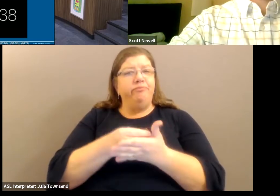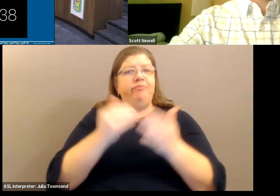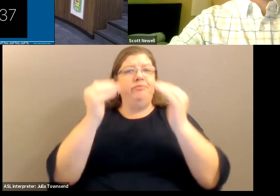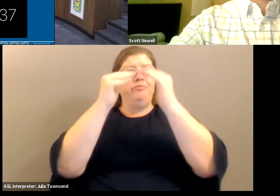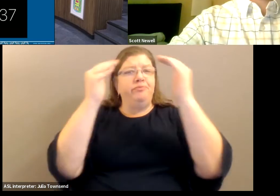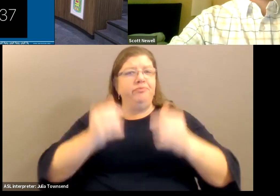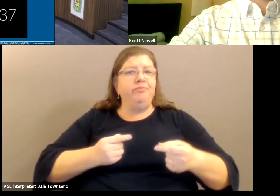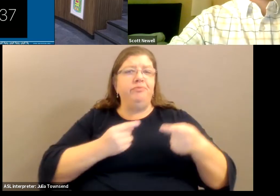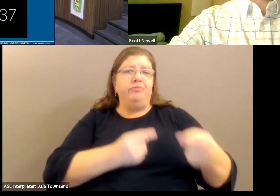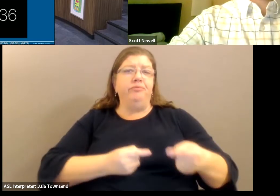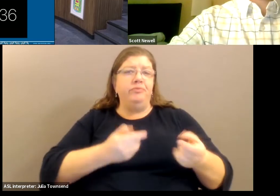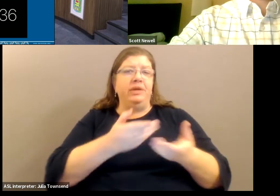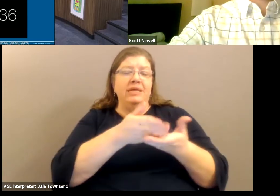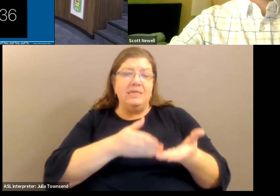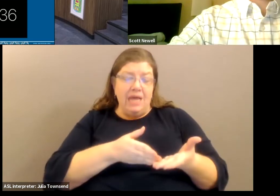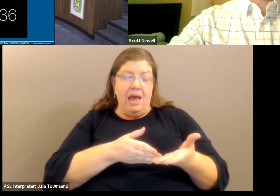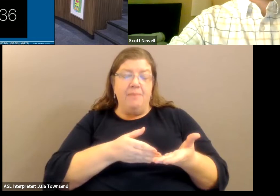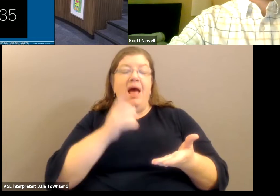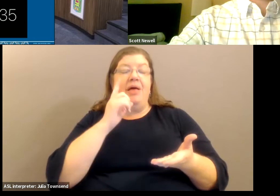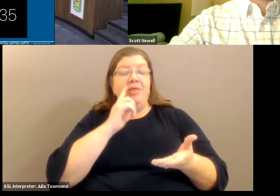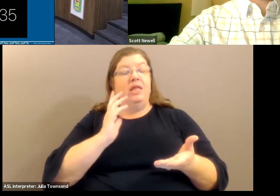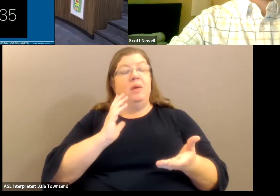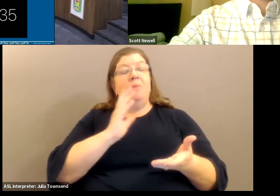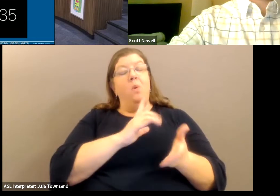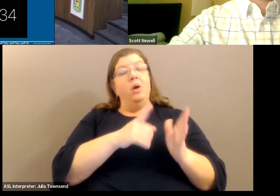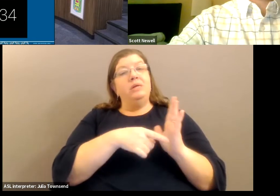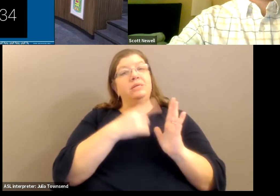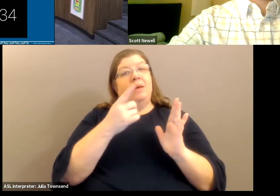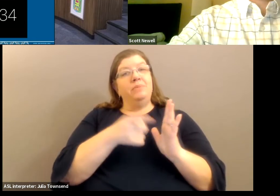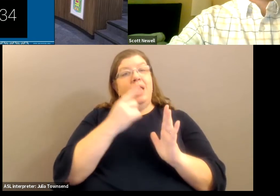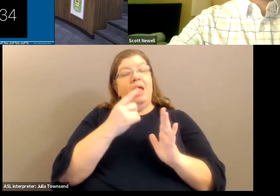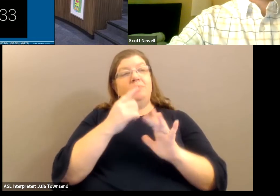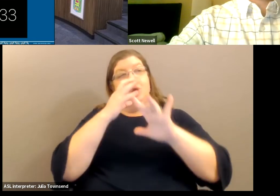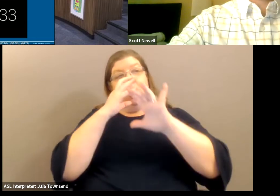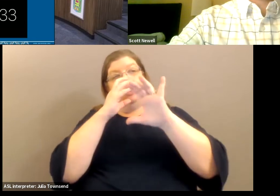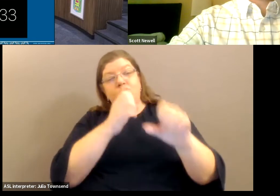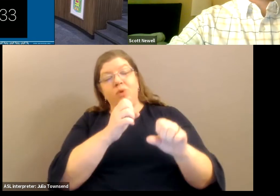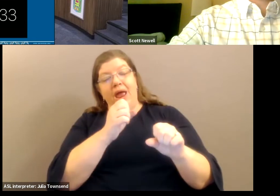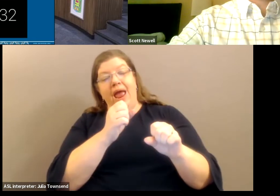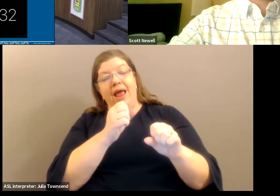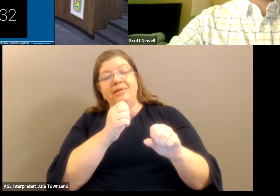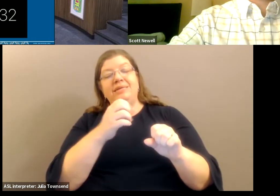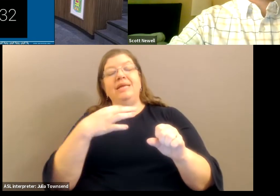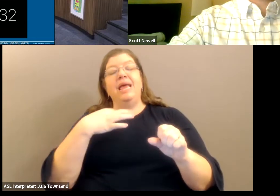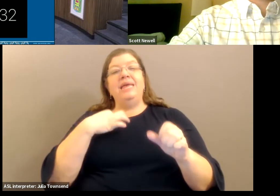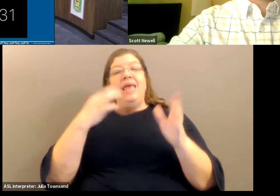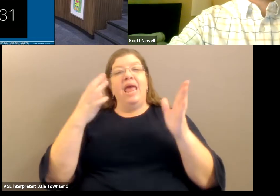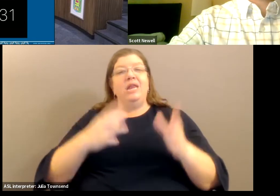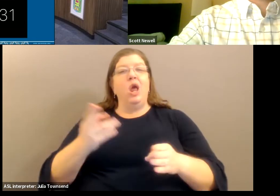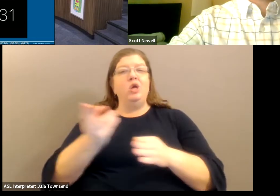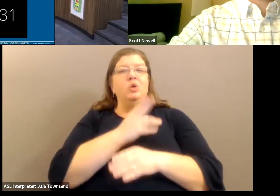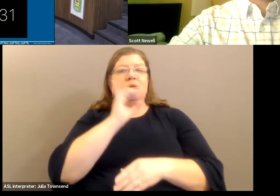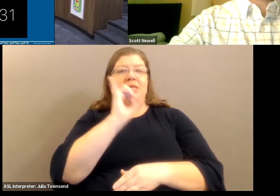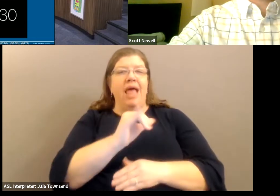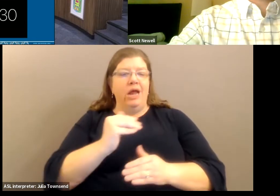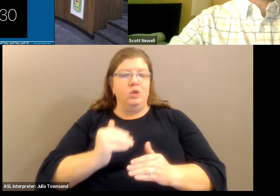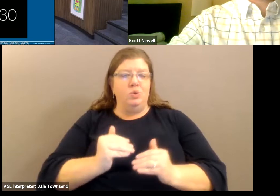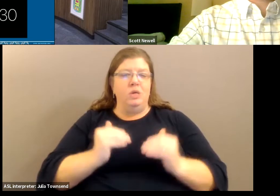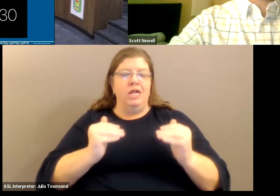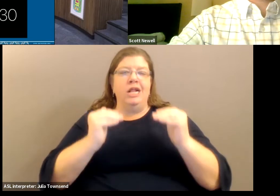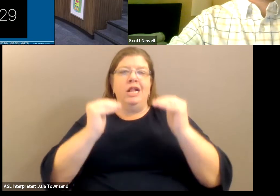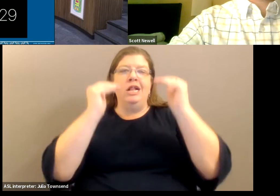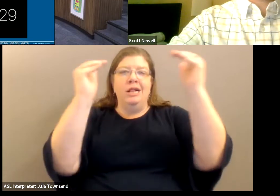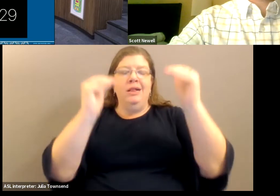sometimes I think the board attracts candidates who use it as stepping stones. And I would like to see candidates coming